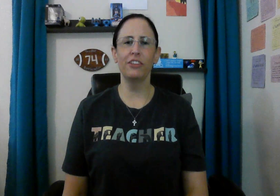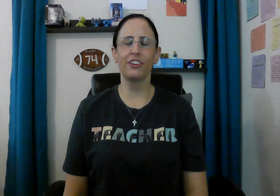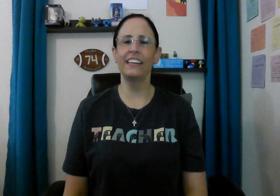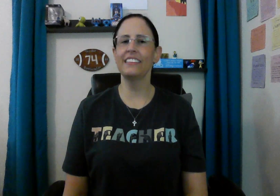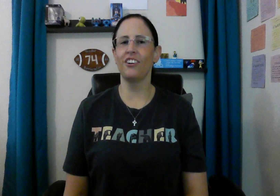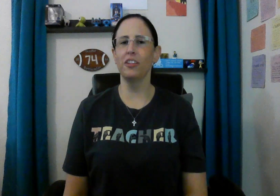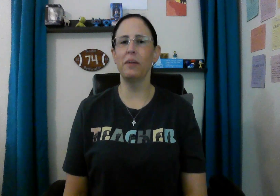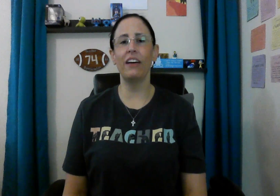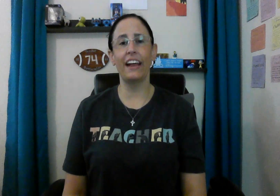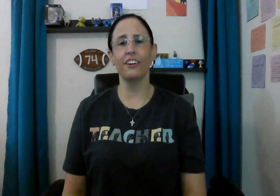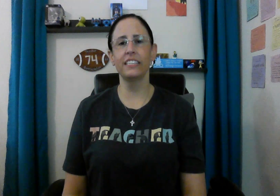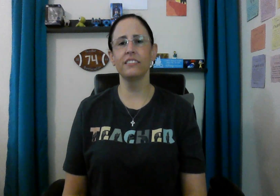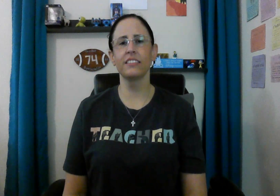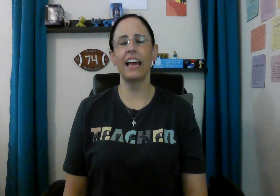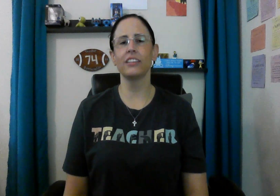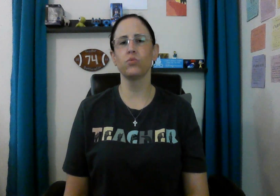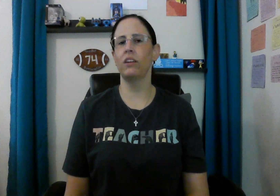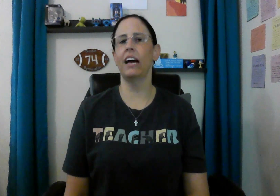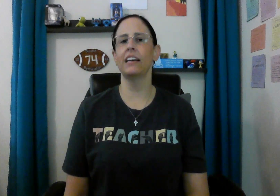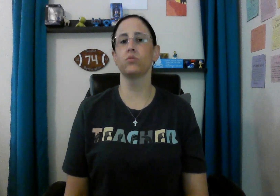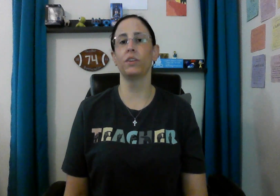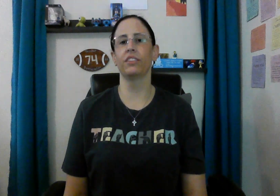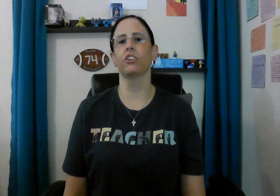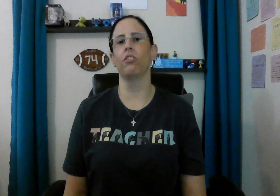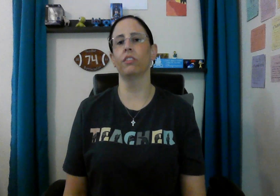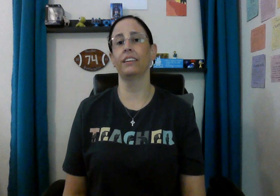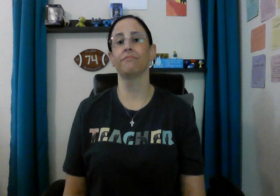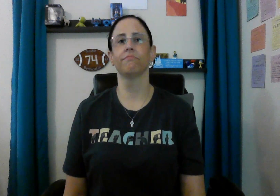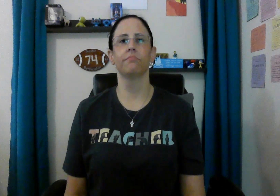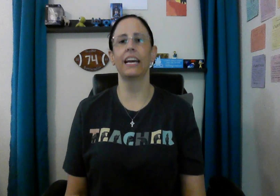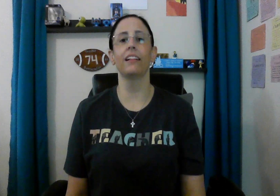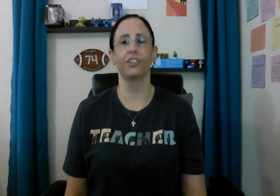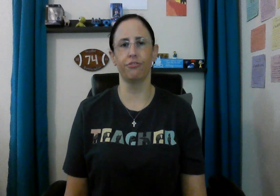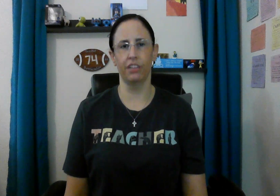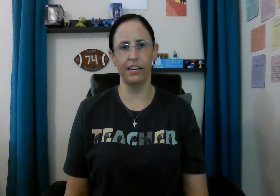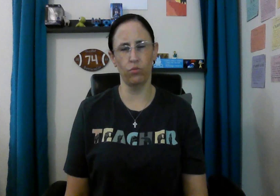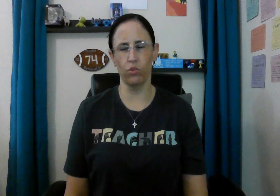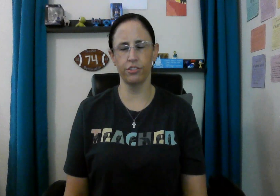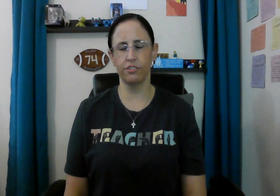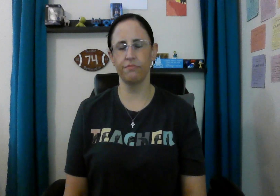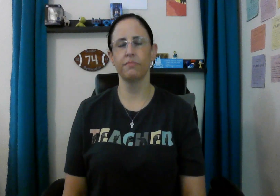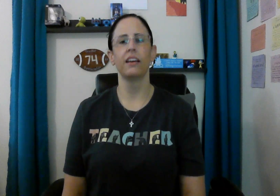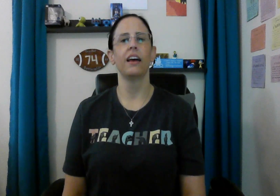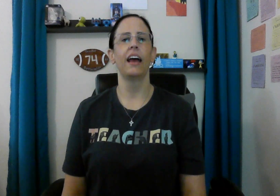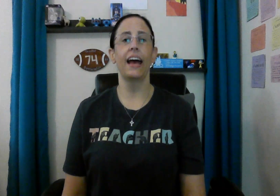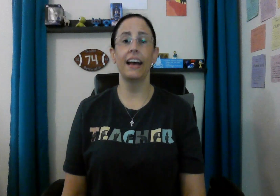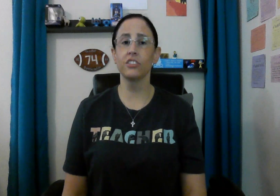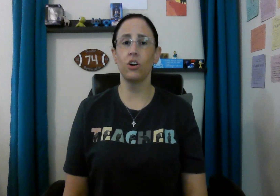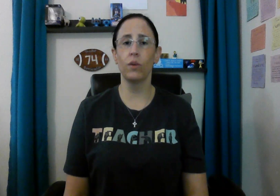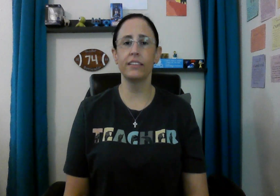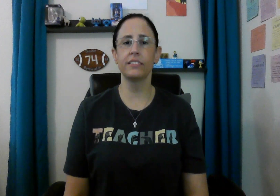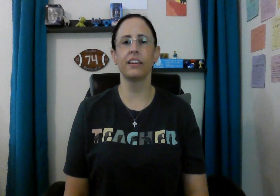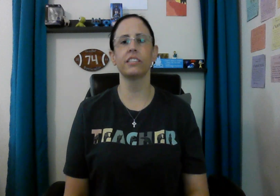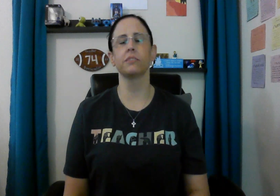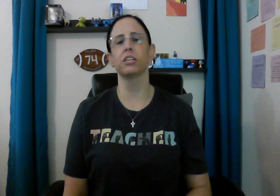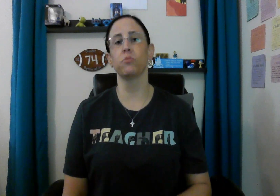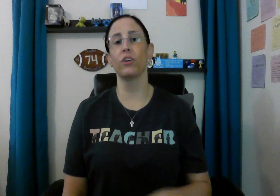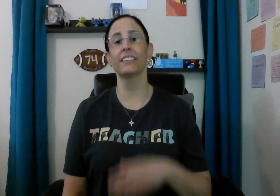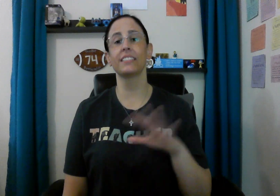5.3 is all about errands as well as what they're calling calendar-related words. As always, there is a much more